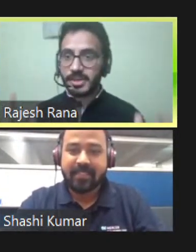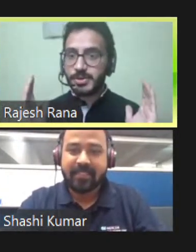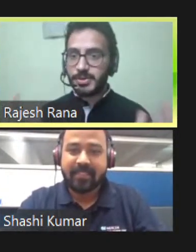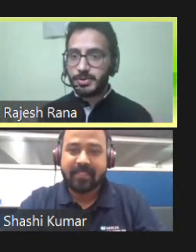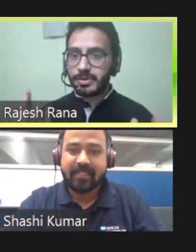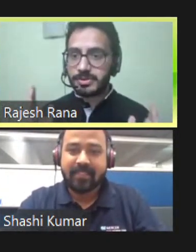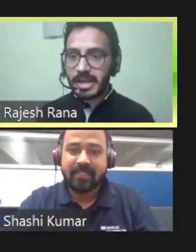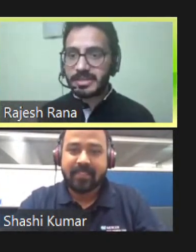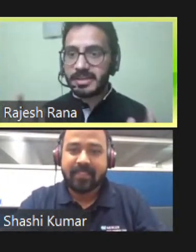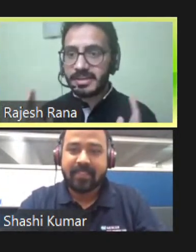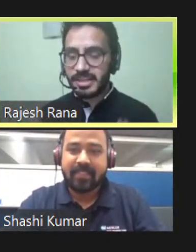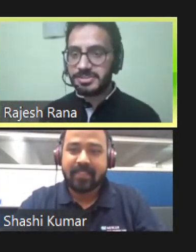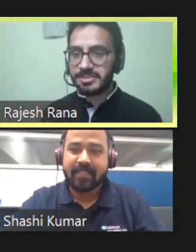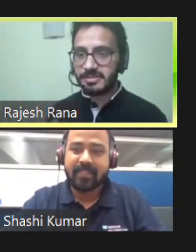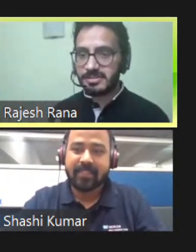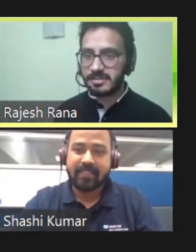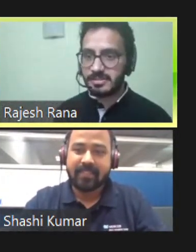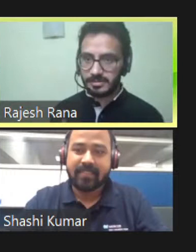is,